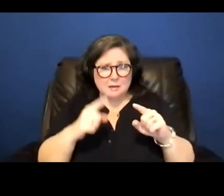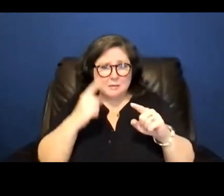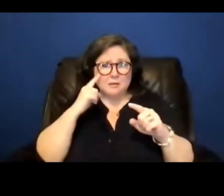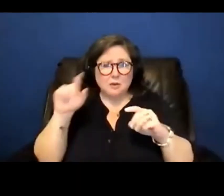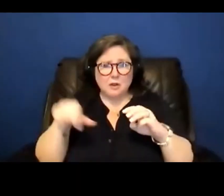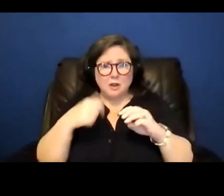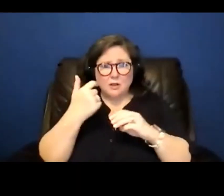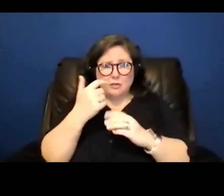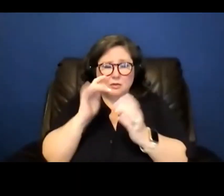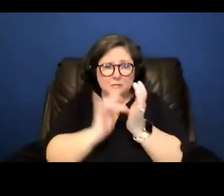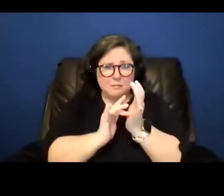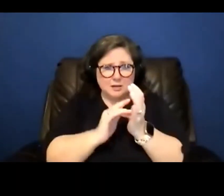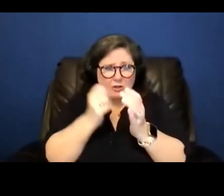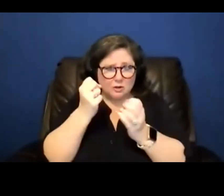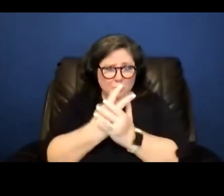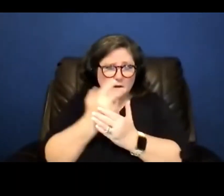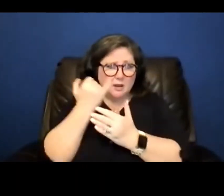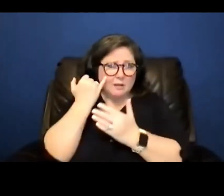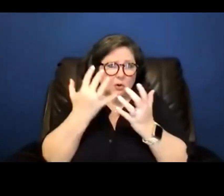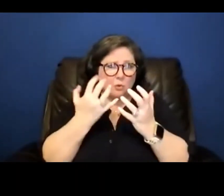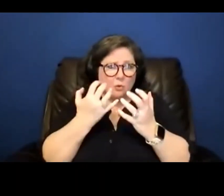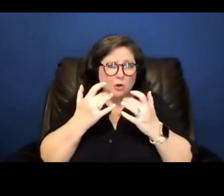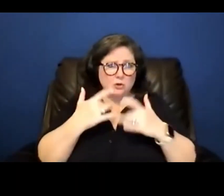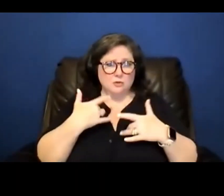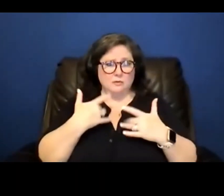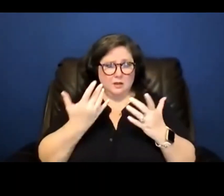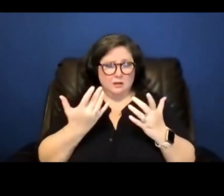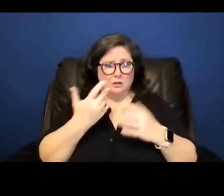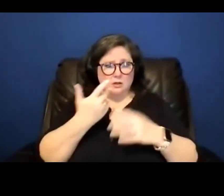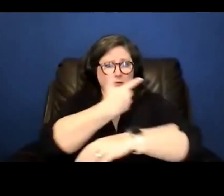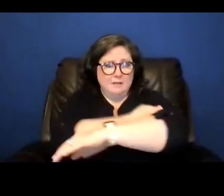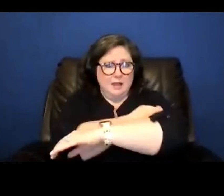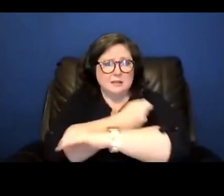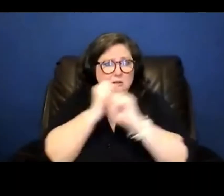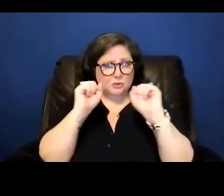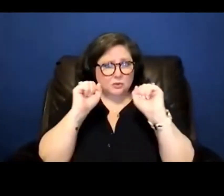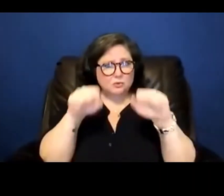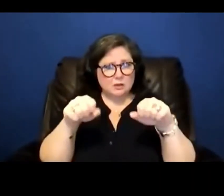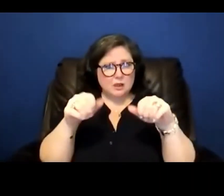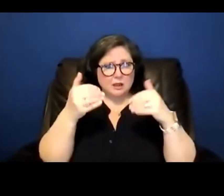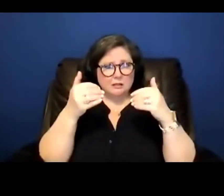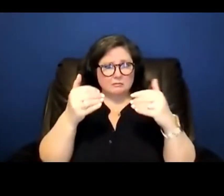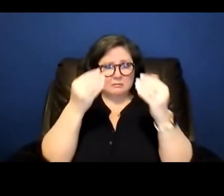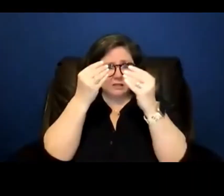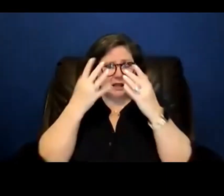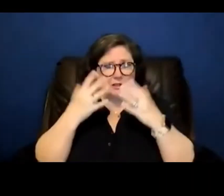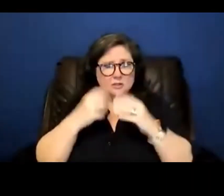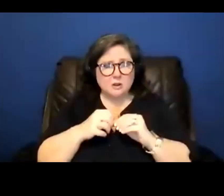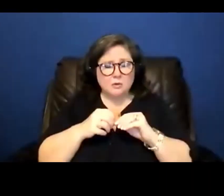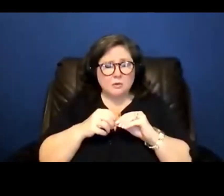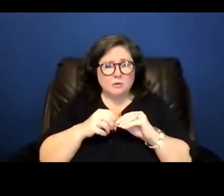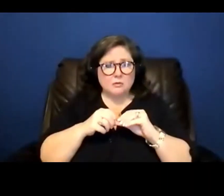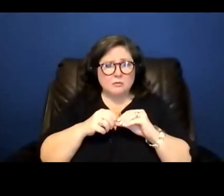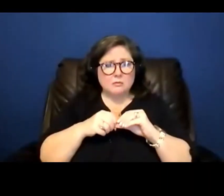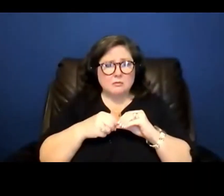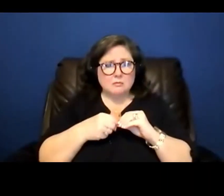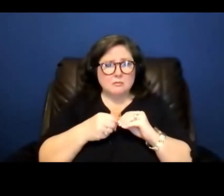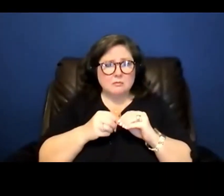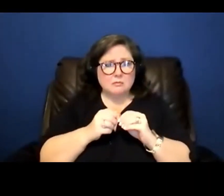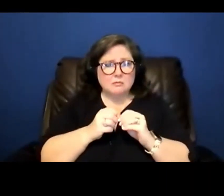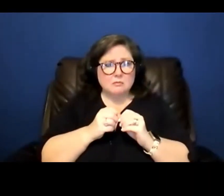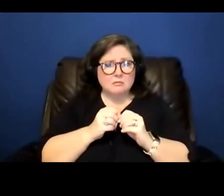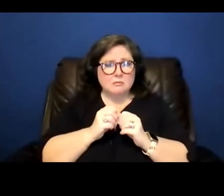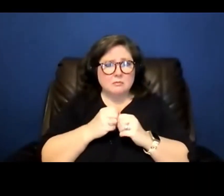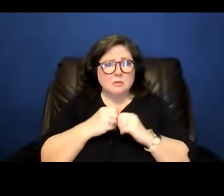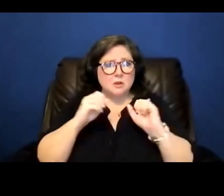drugs to be approved. If you want to feel that you want to be vaccinated, let us know, and we can unblind you, and then